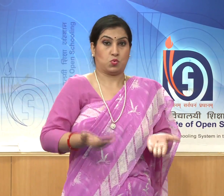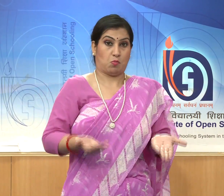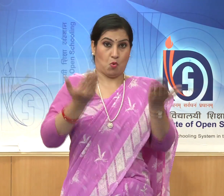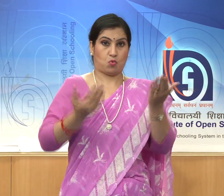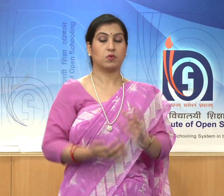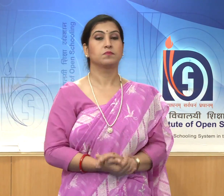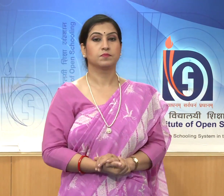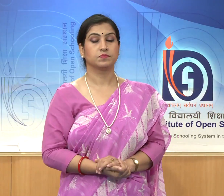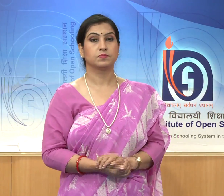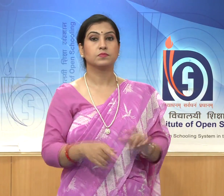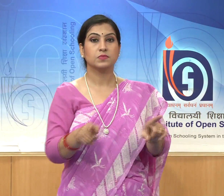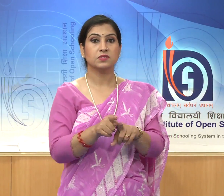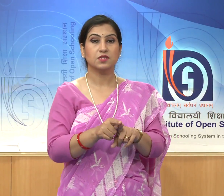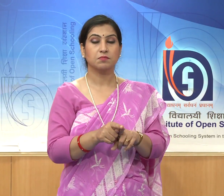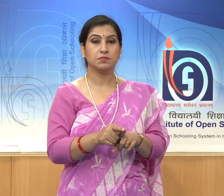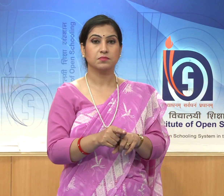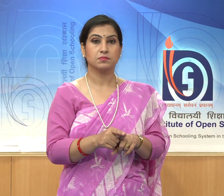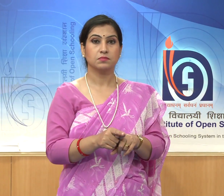and court scenes.